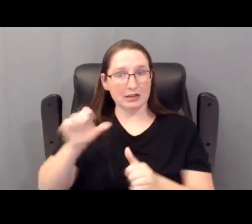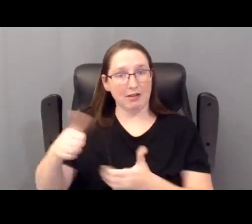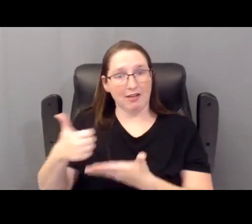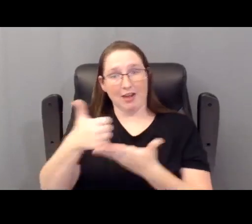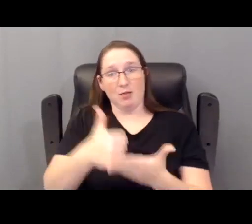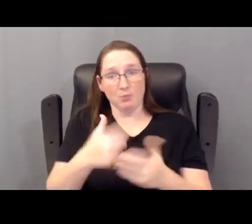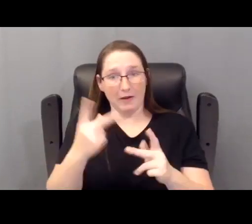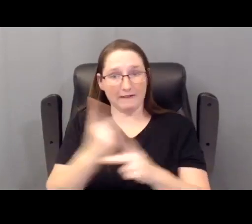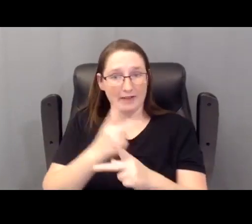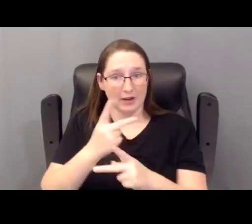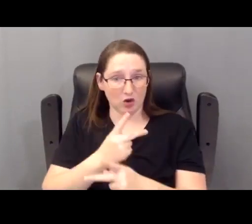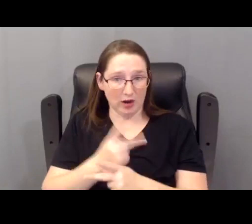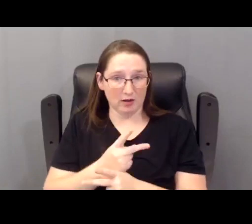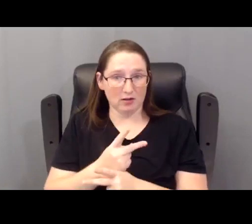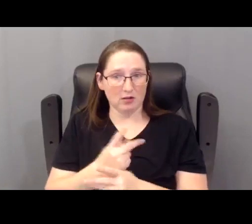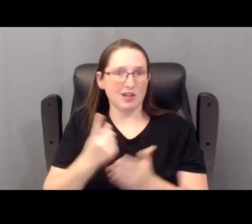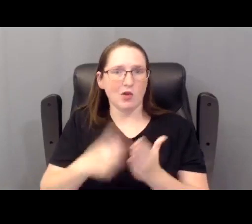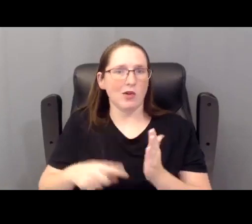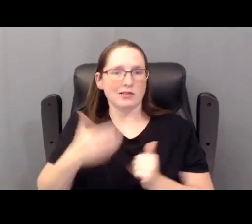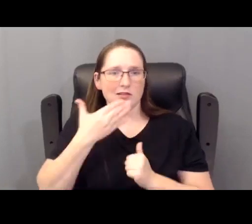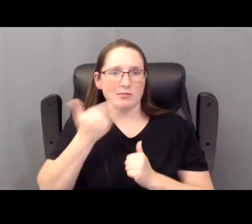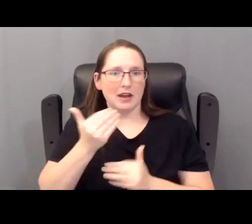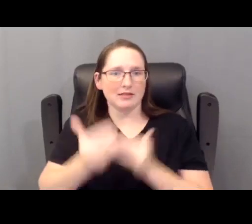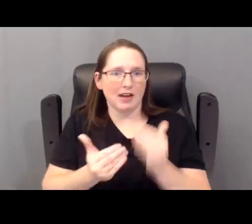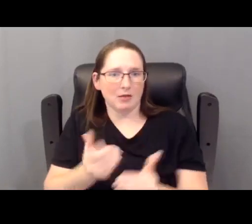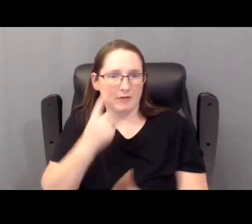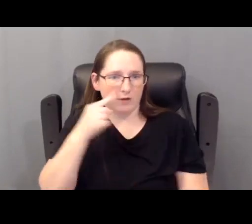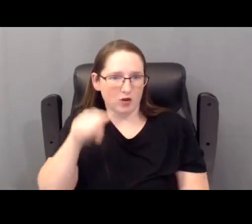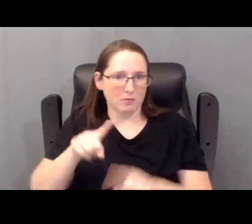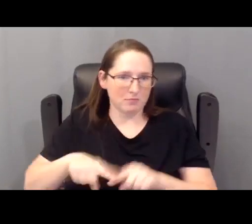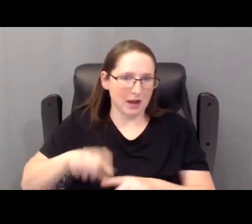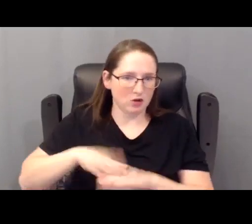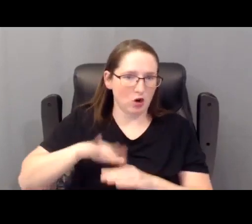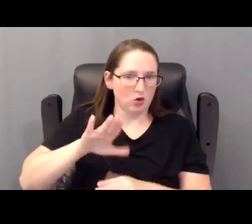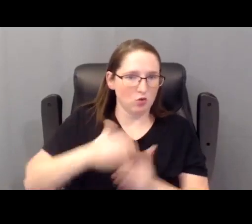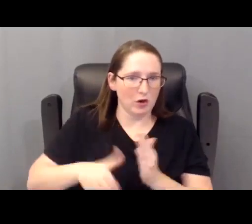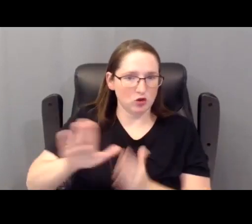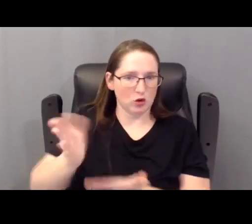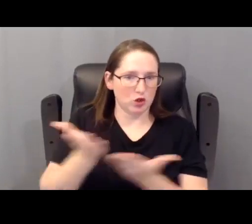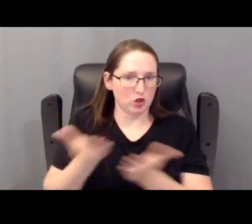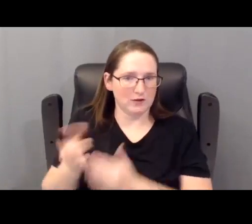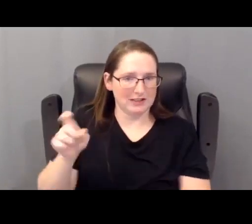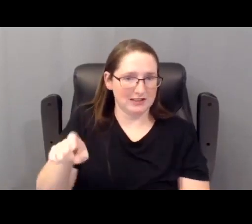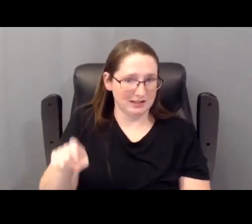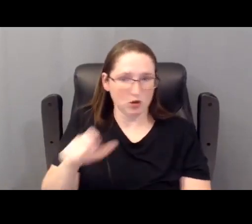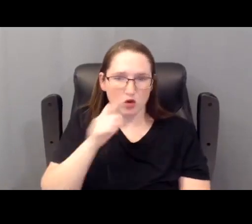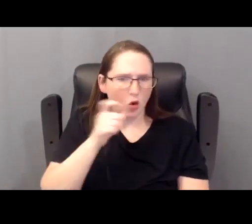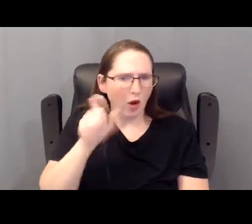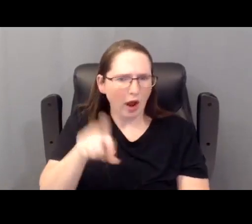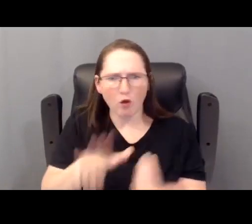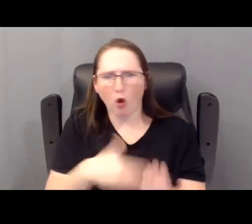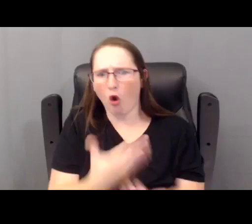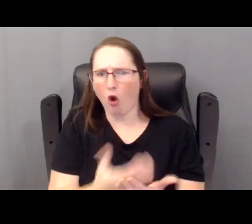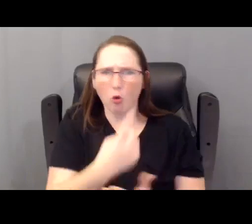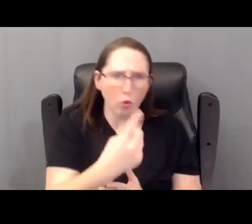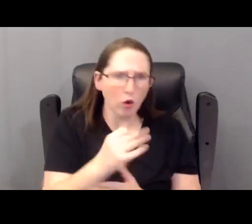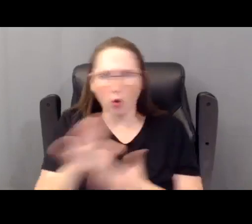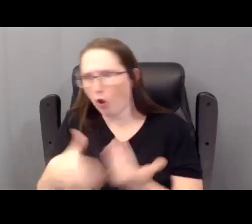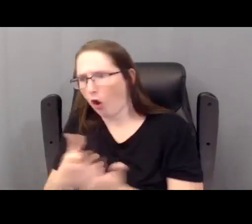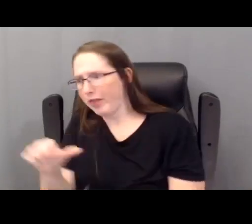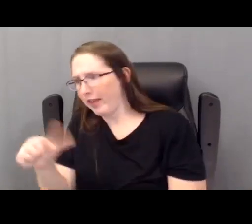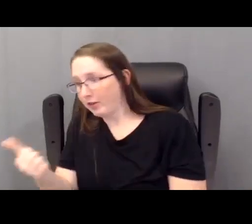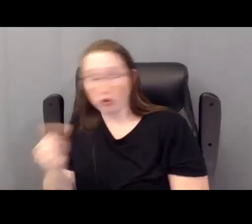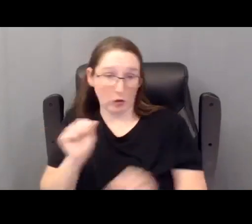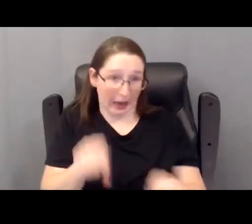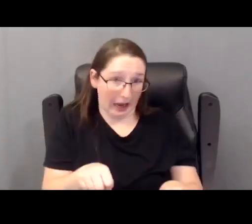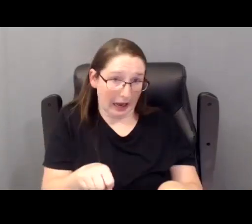figure out what's the best option for you based on what your service needs are. You don't have to do all one or all the other. You